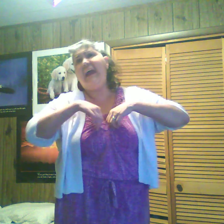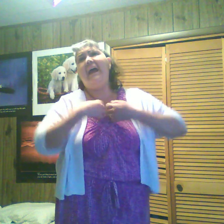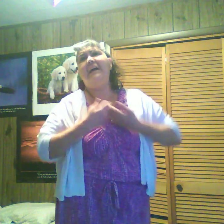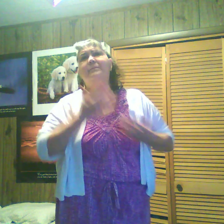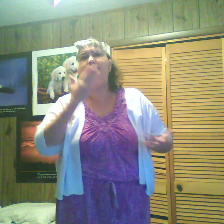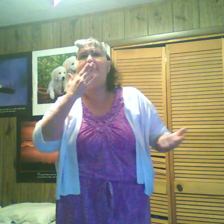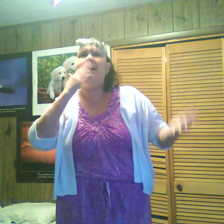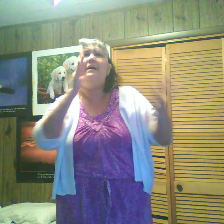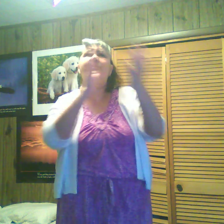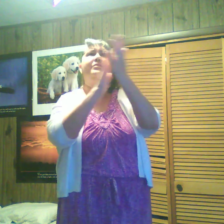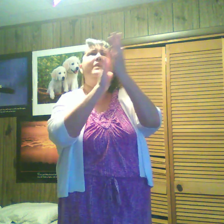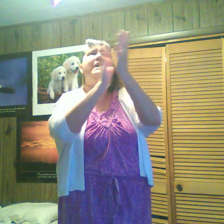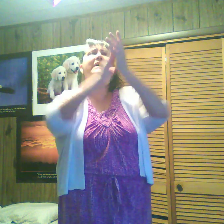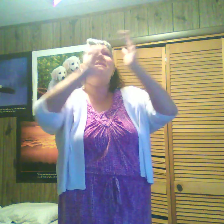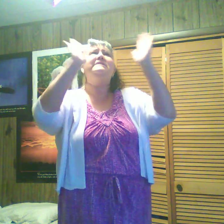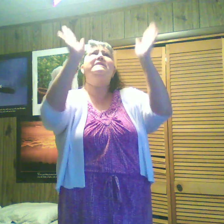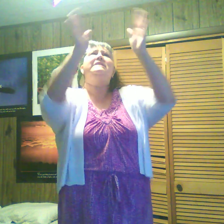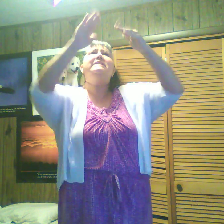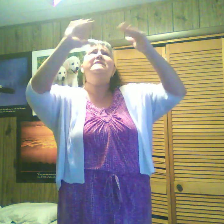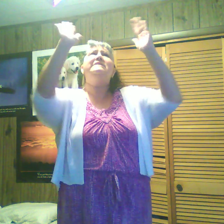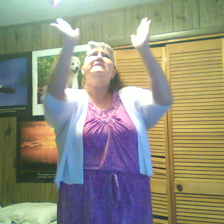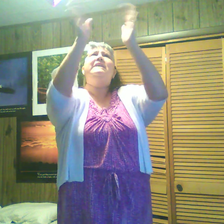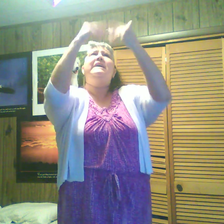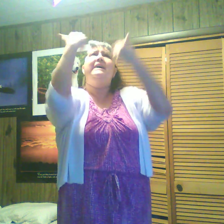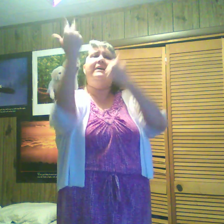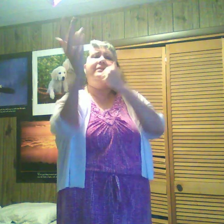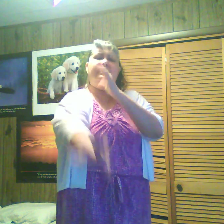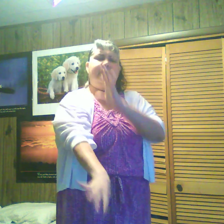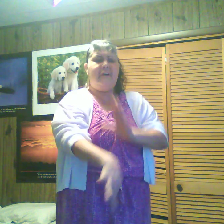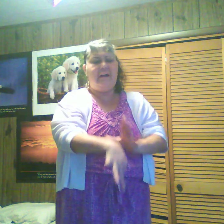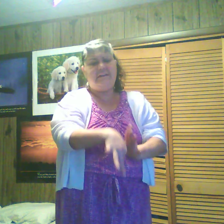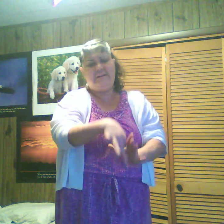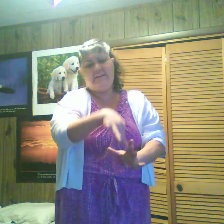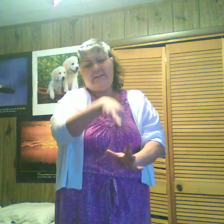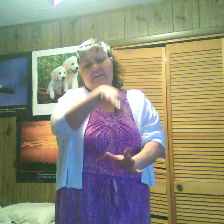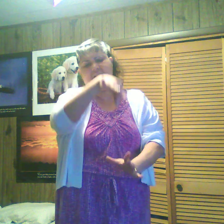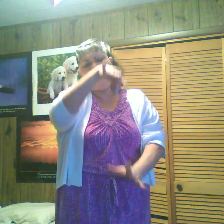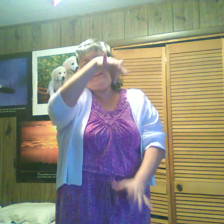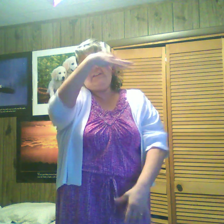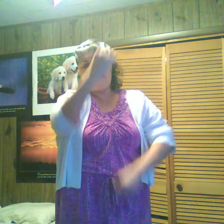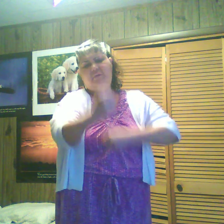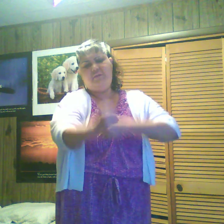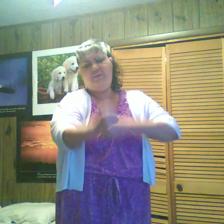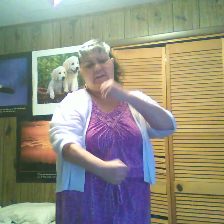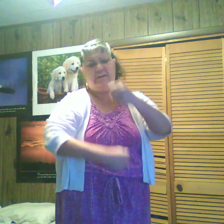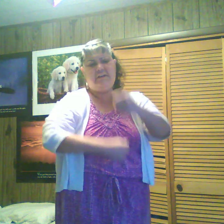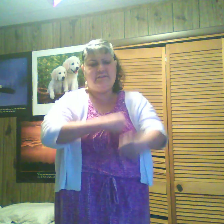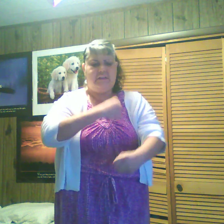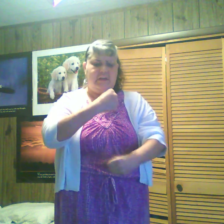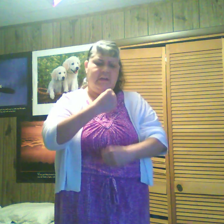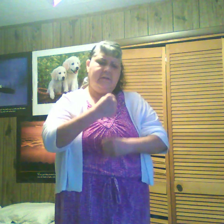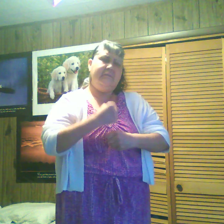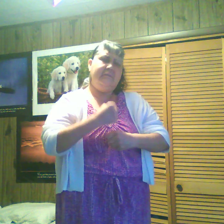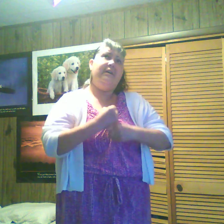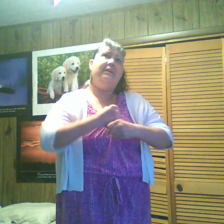can my praises, what heaven find an end, through years and